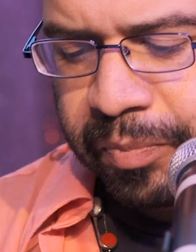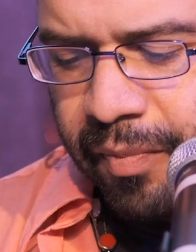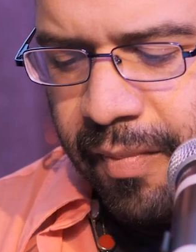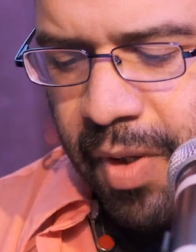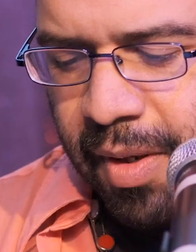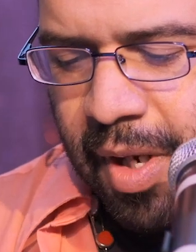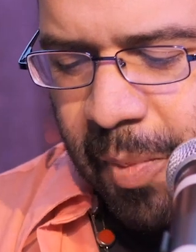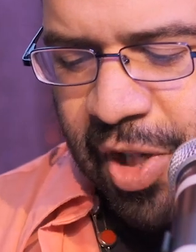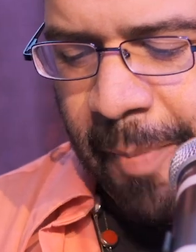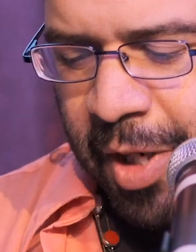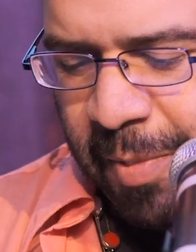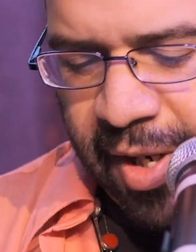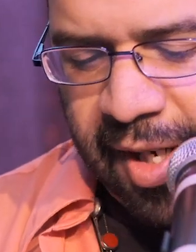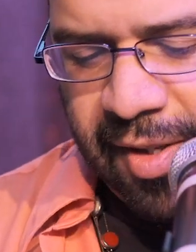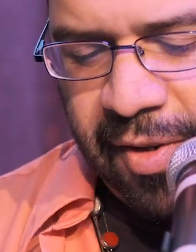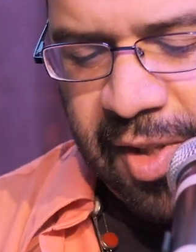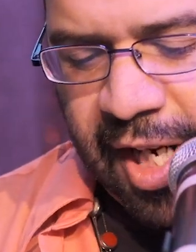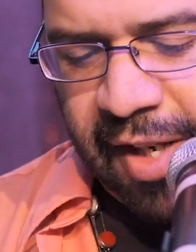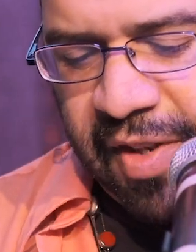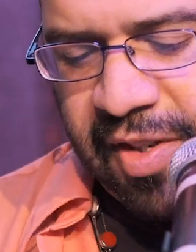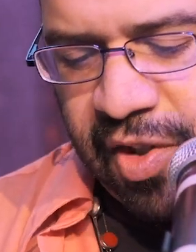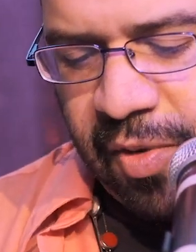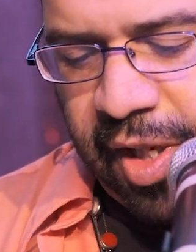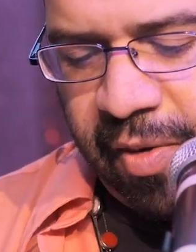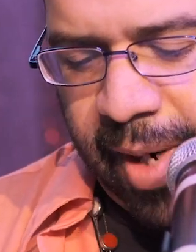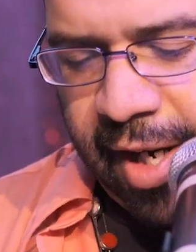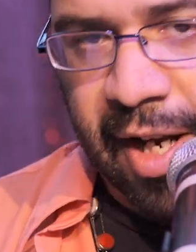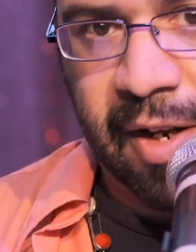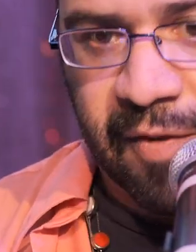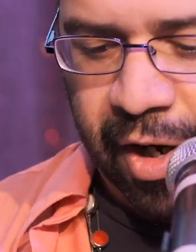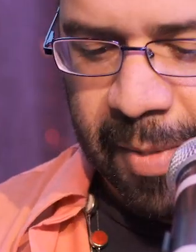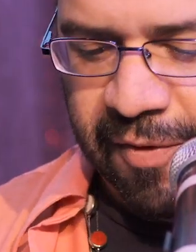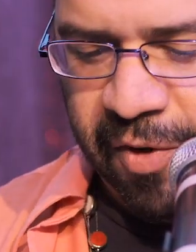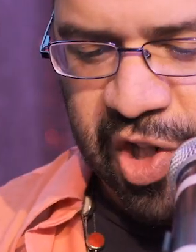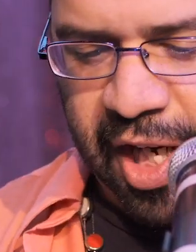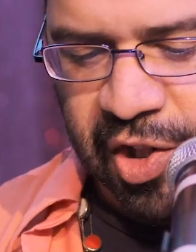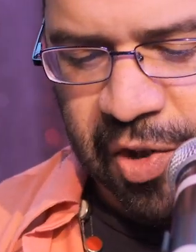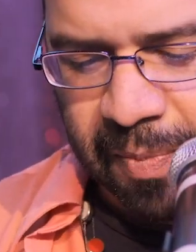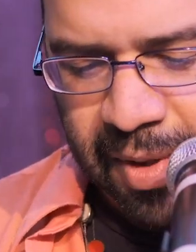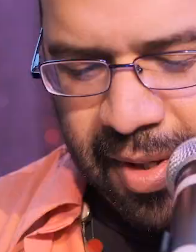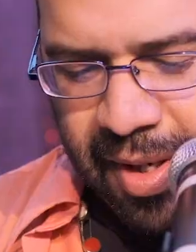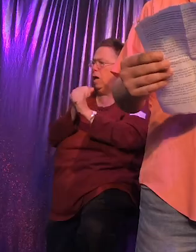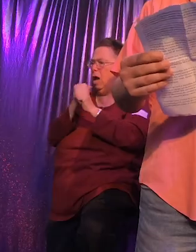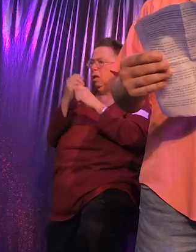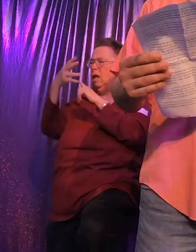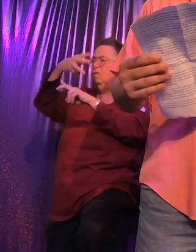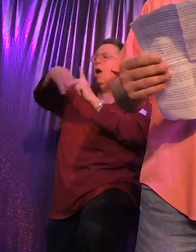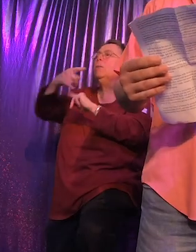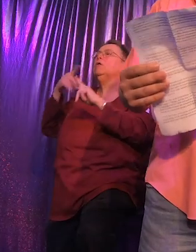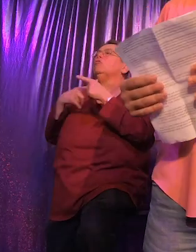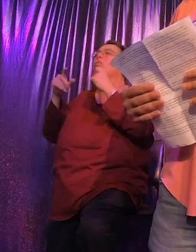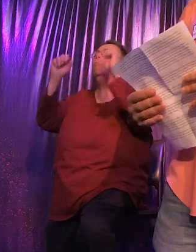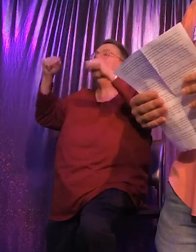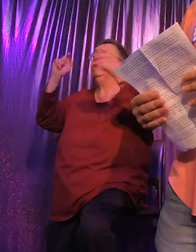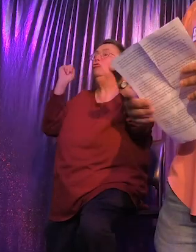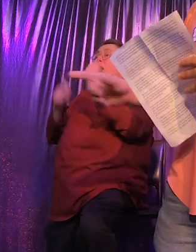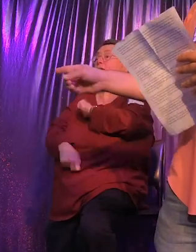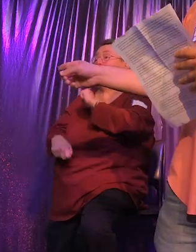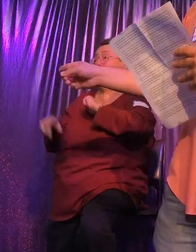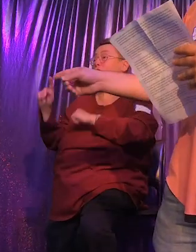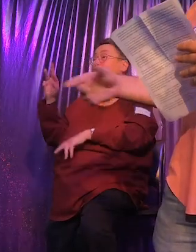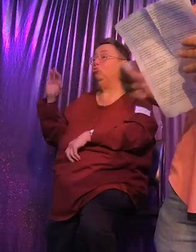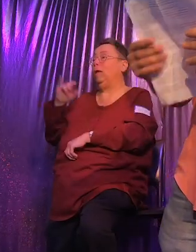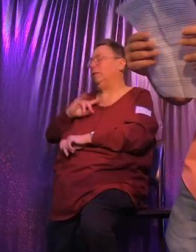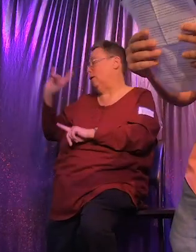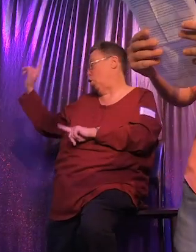more, which upped the community's understanding of these issues and created an environment for change. Tracy,